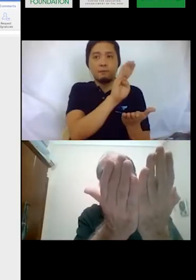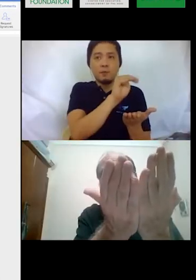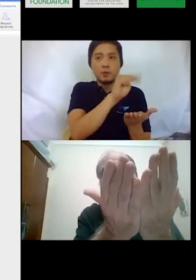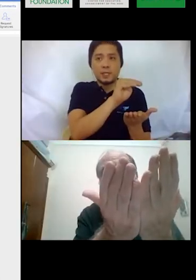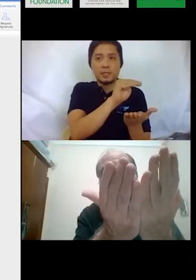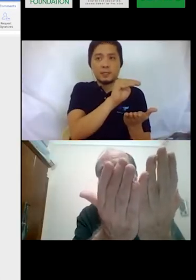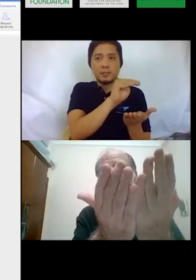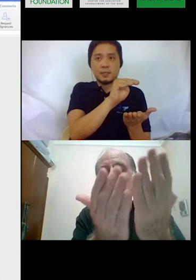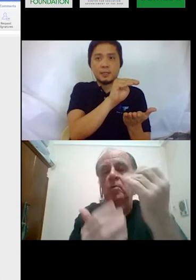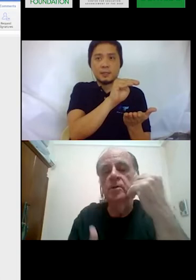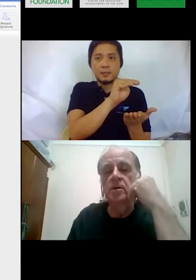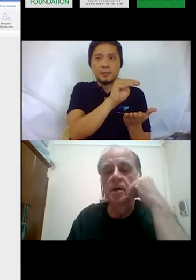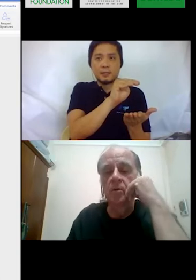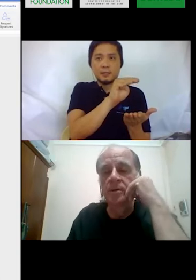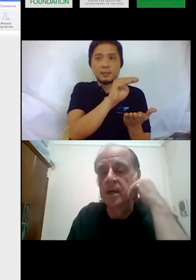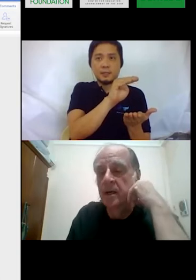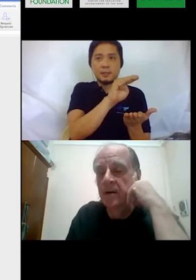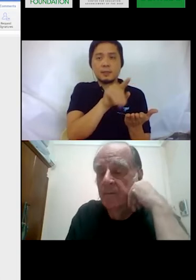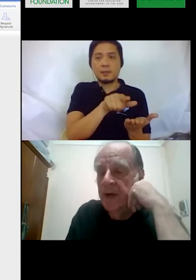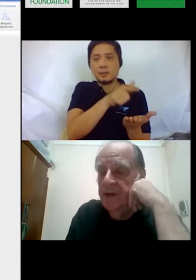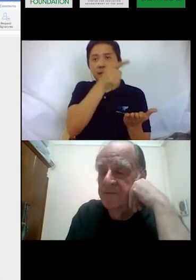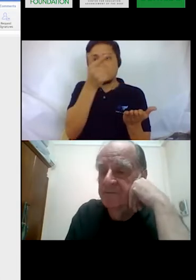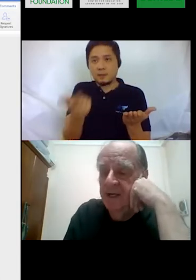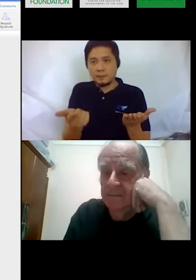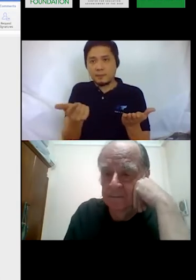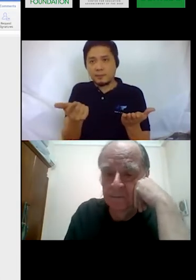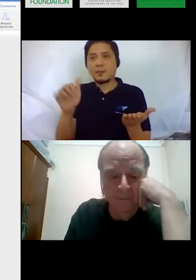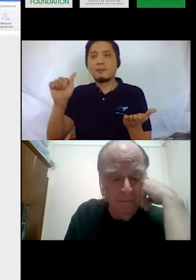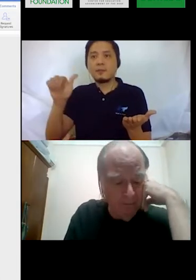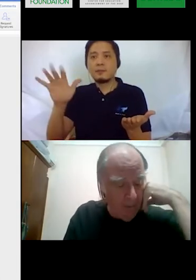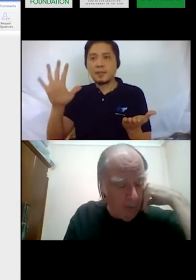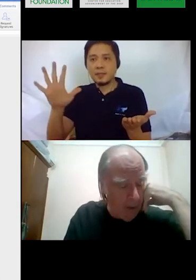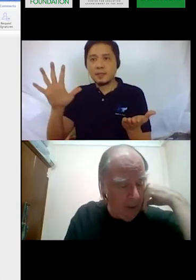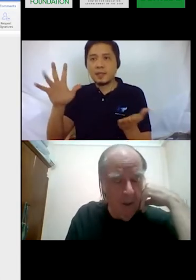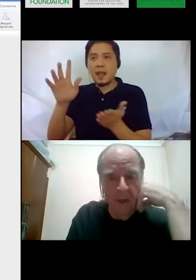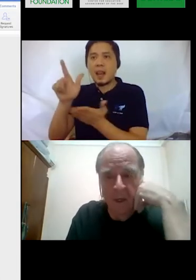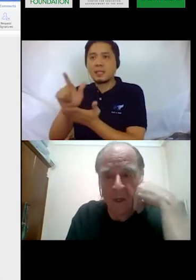side for lesson 2, we'll start with page 15.